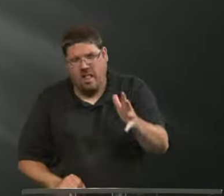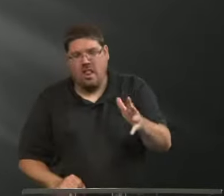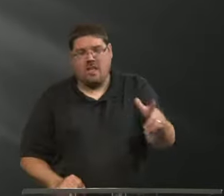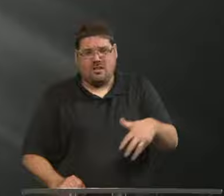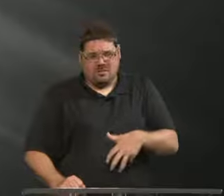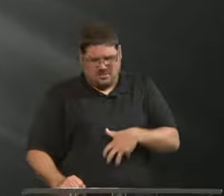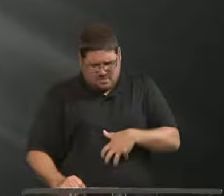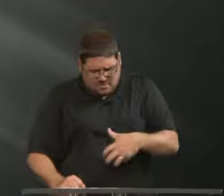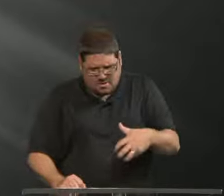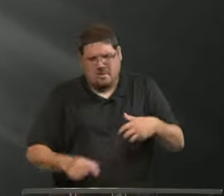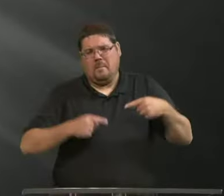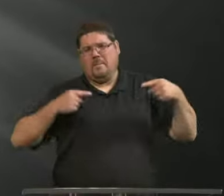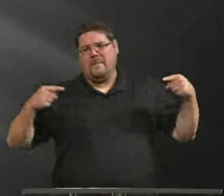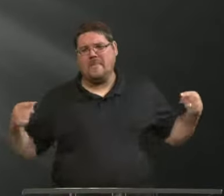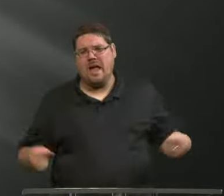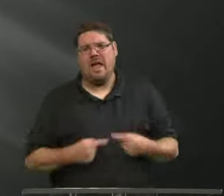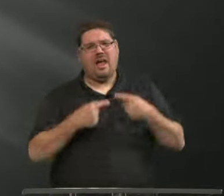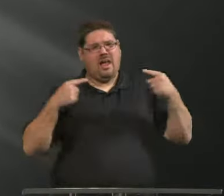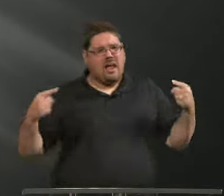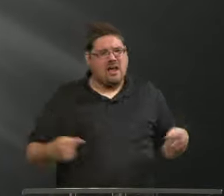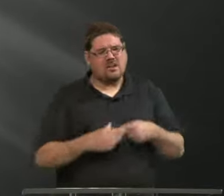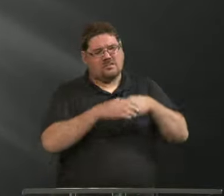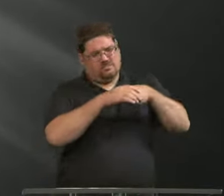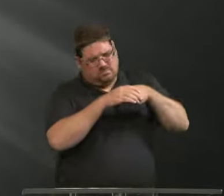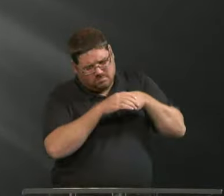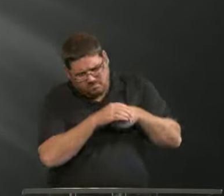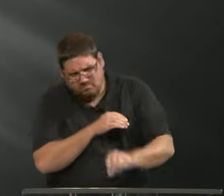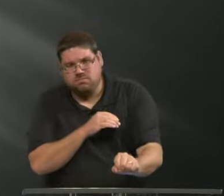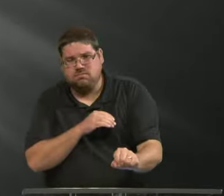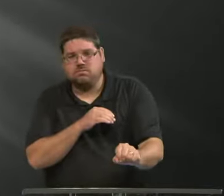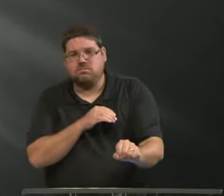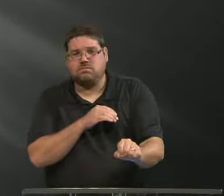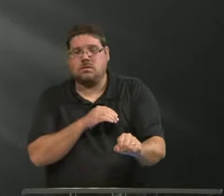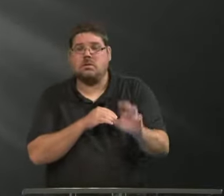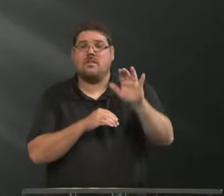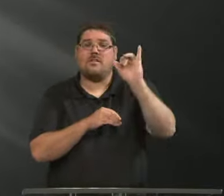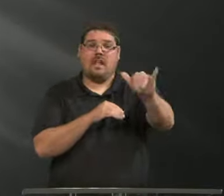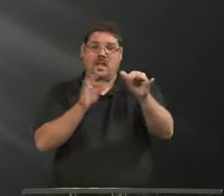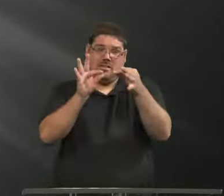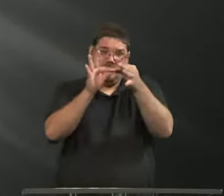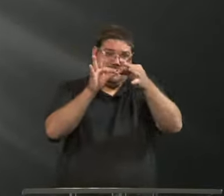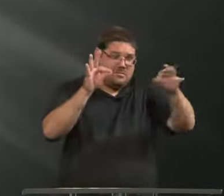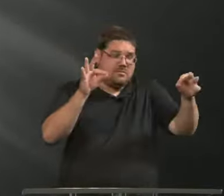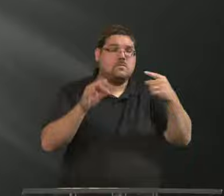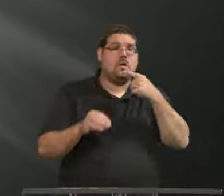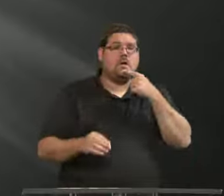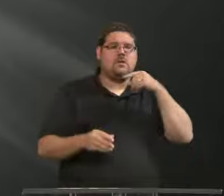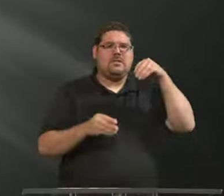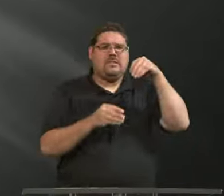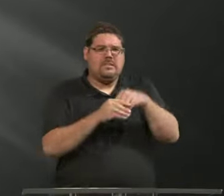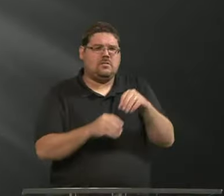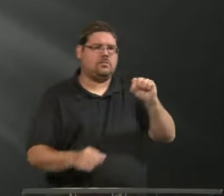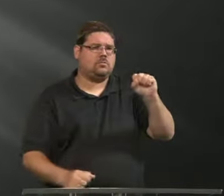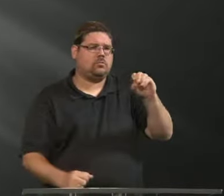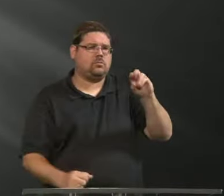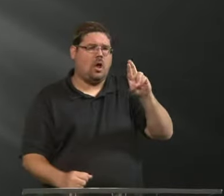God said, "I will greatly multiply your sorrow and your conception." Now, that phrase where it